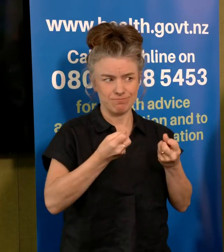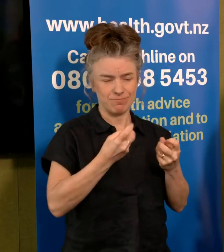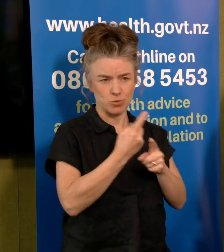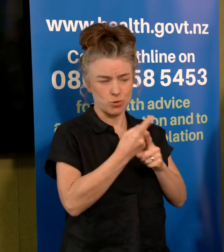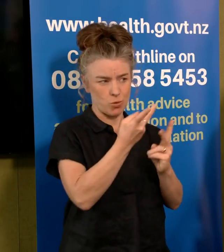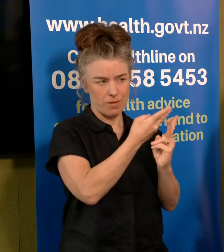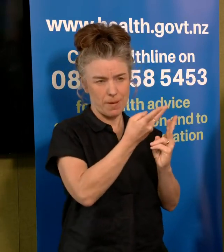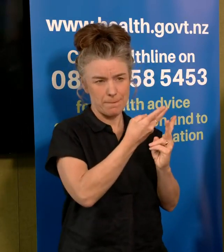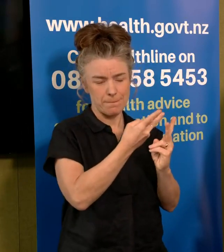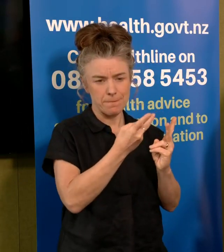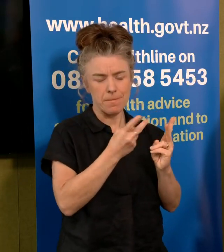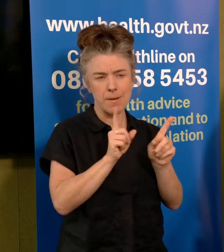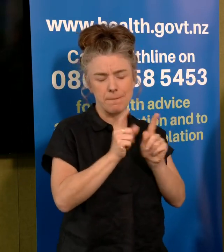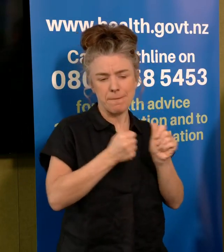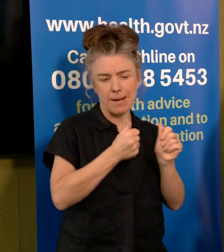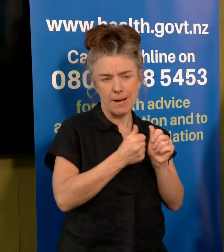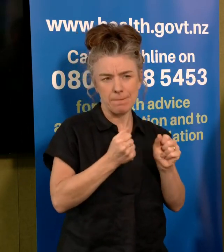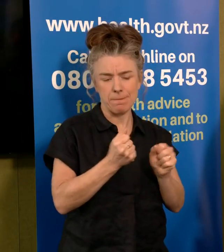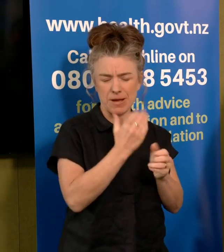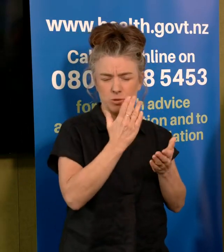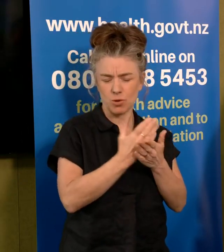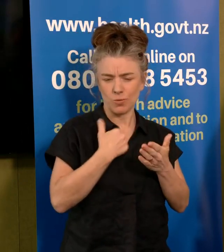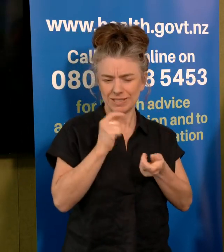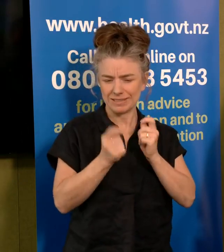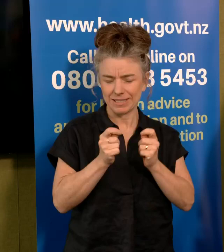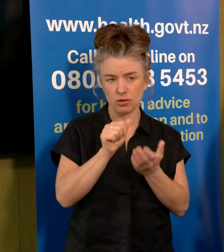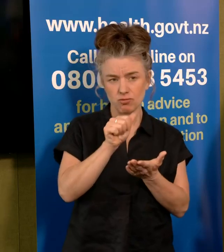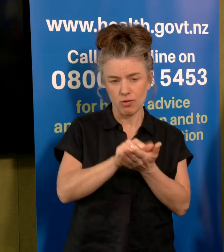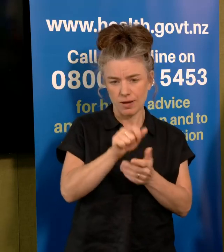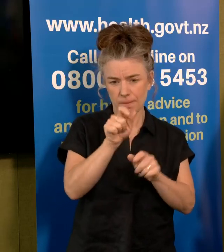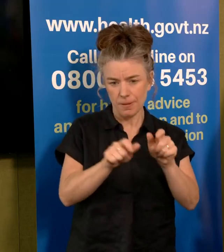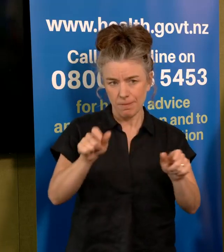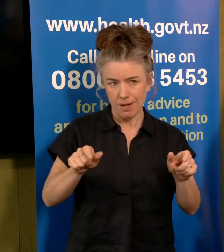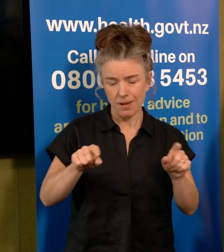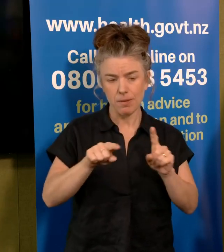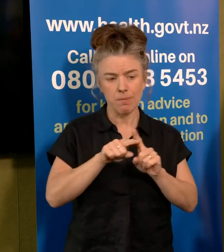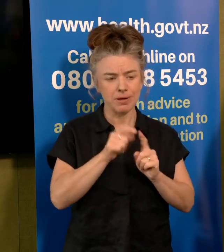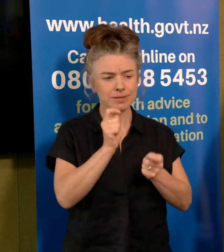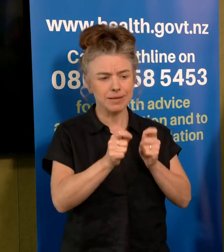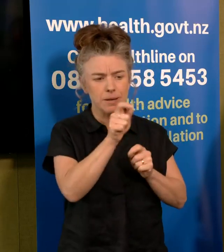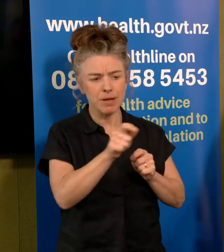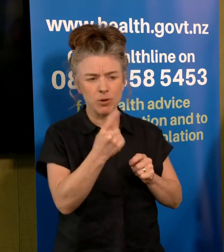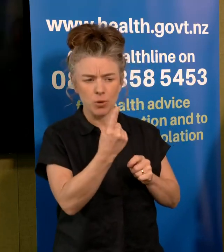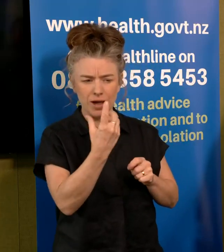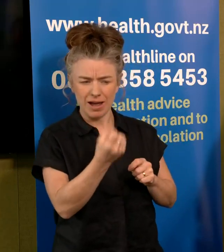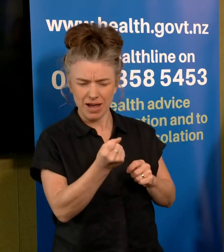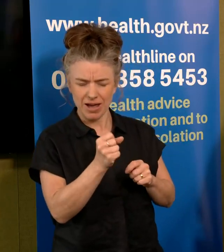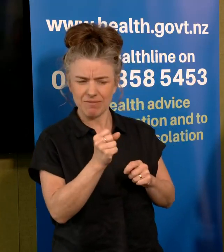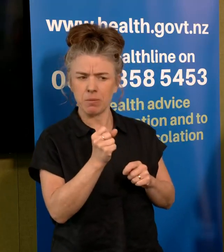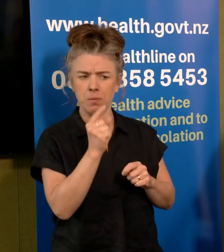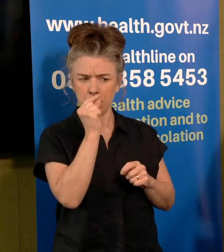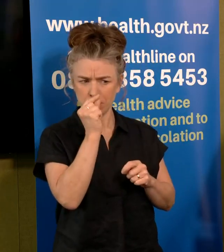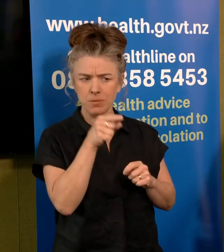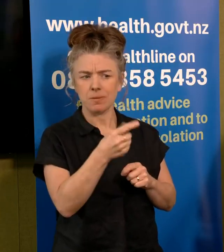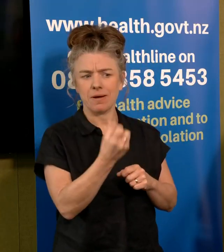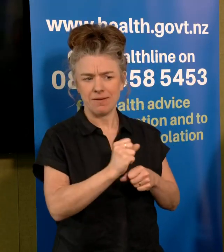making sure that we're testing the right people, but also testing anyone who has a high degree of suspicion, who